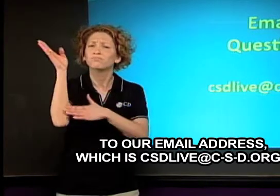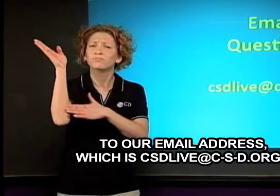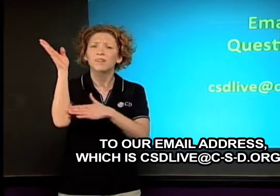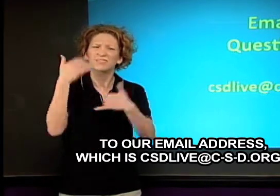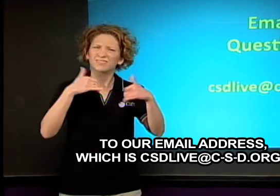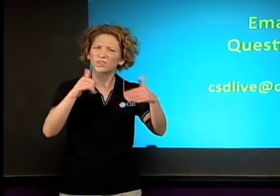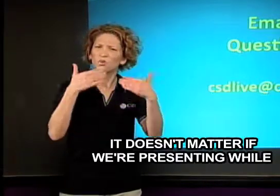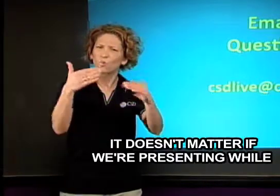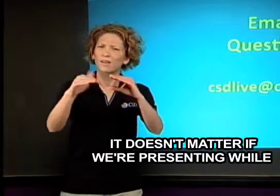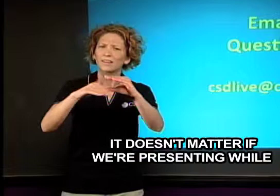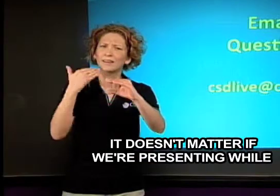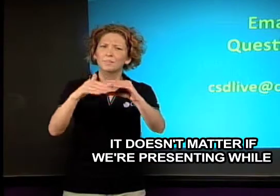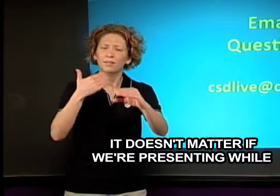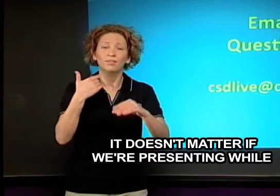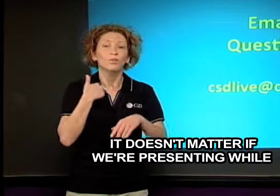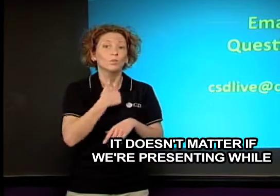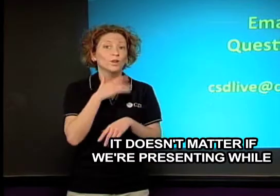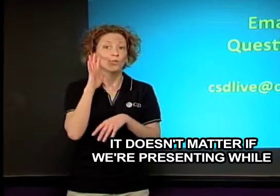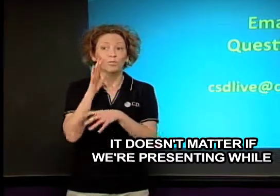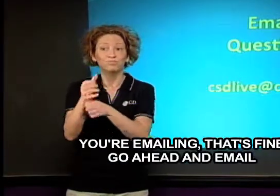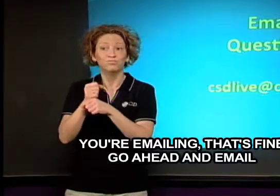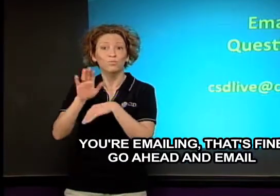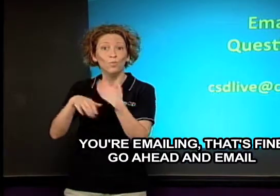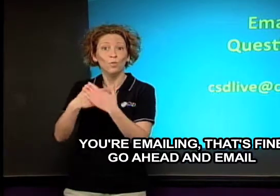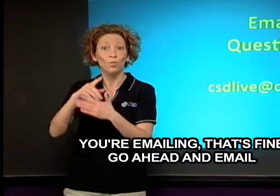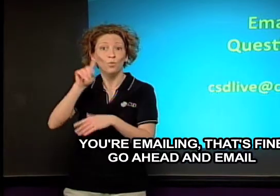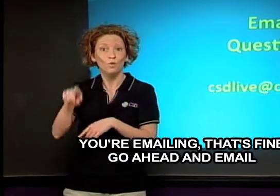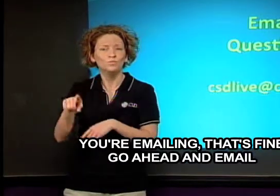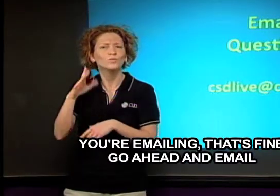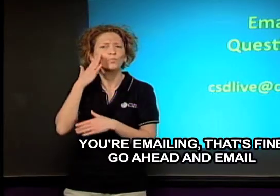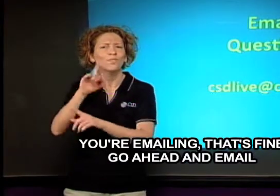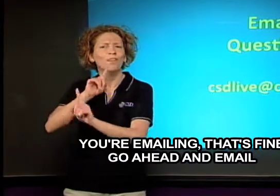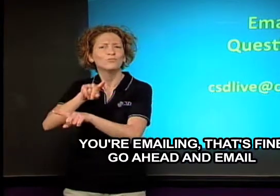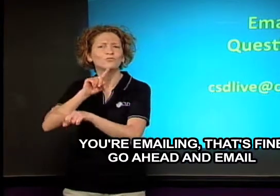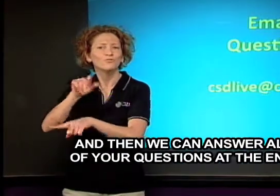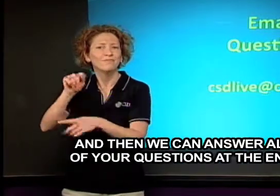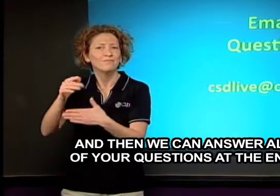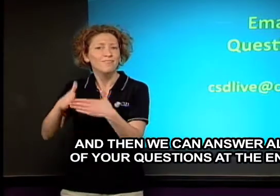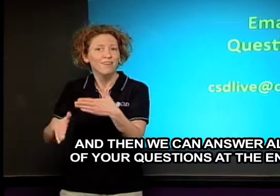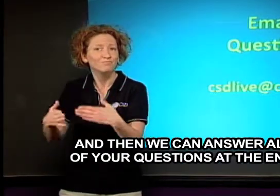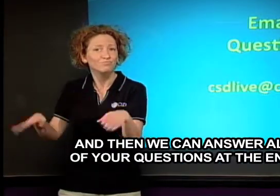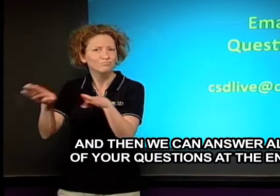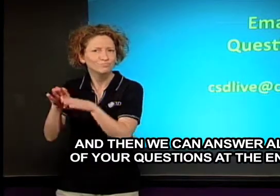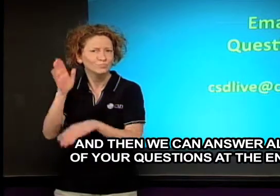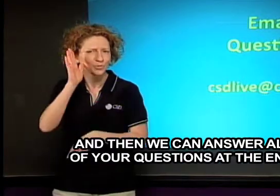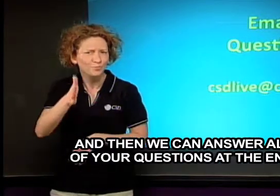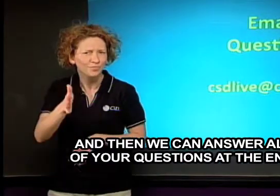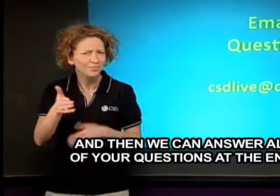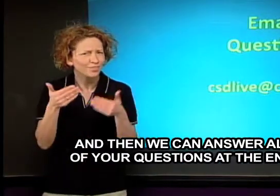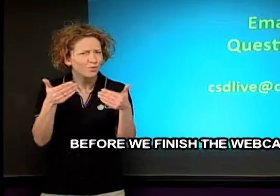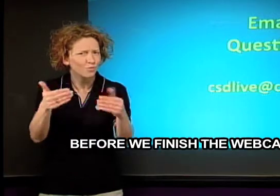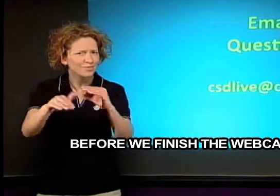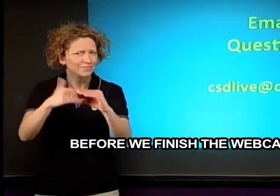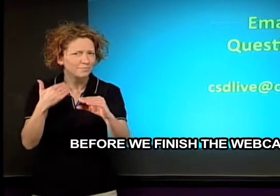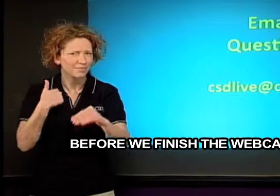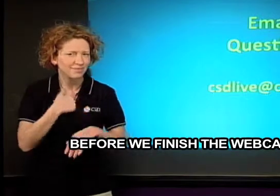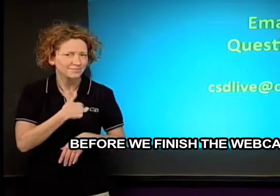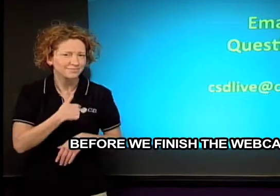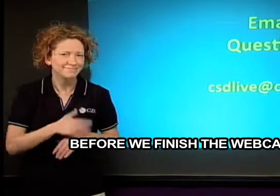csdlive@c-s-d.org. It doesn't matter if we're presenting while you're emailing, that's fine. Go ahead and email, and then we can answer all of your questions at the end before we